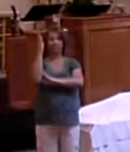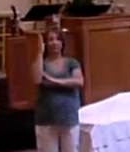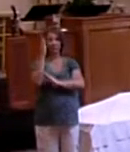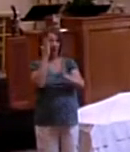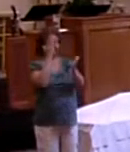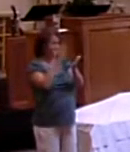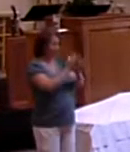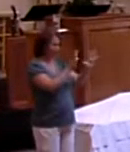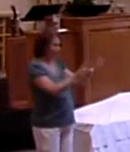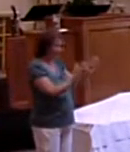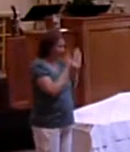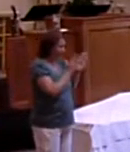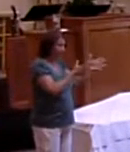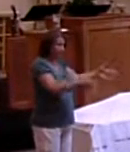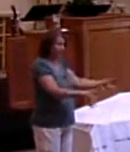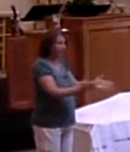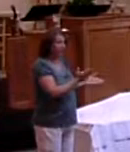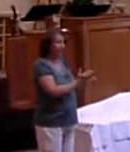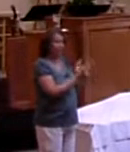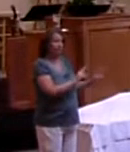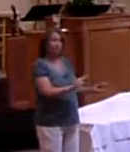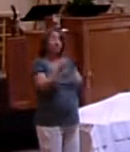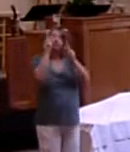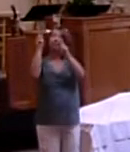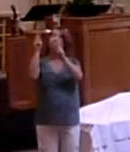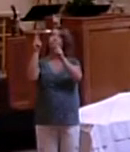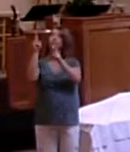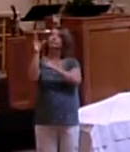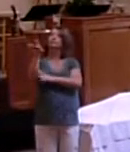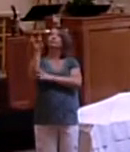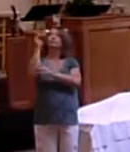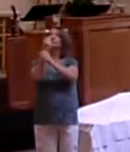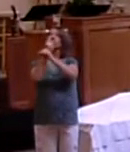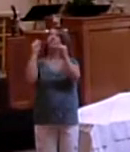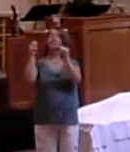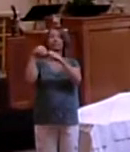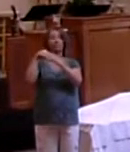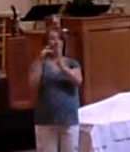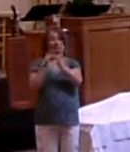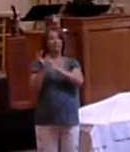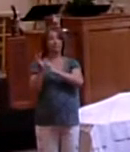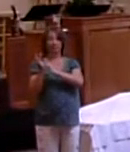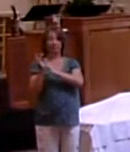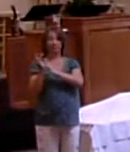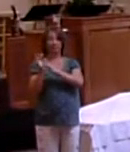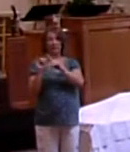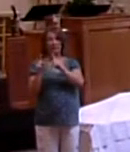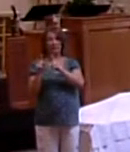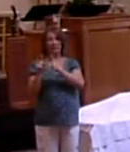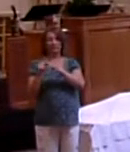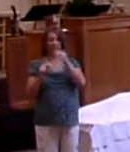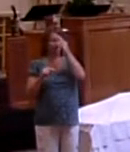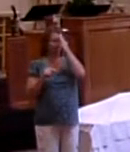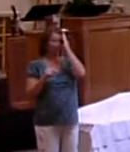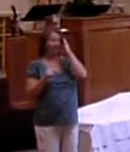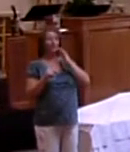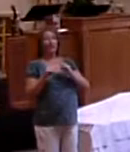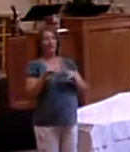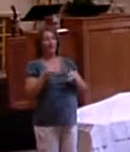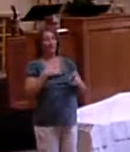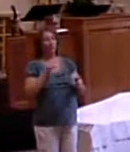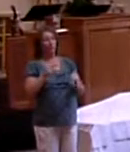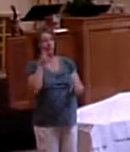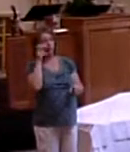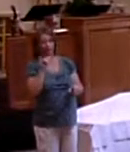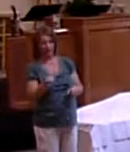are, immediately turn and seek refuge in Jesus. But that doesn't really fall too well on their ears. I mean, a lot of times we can